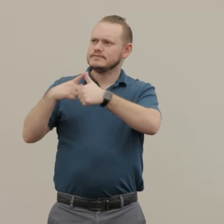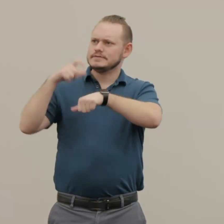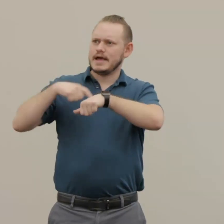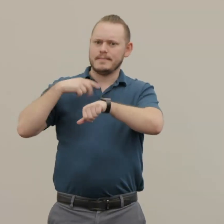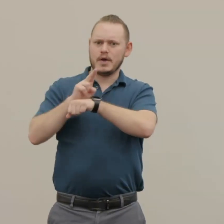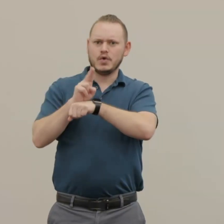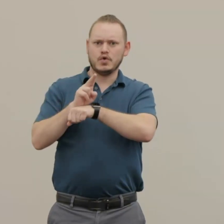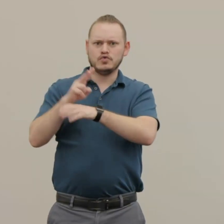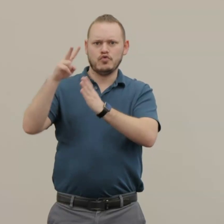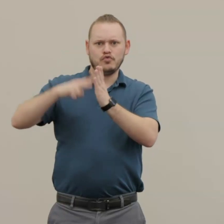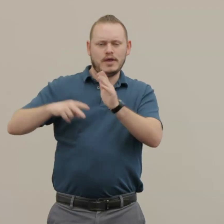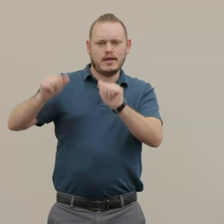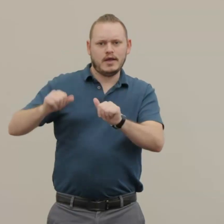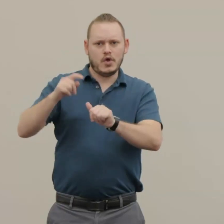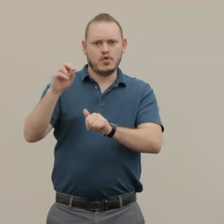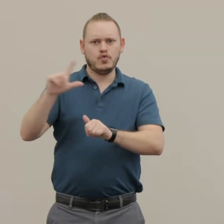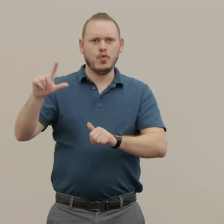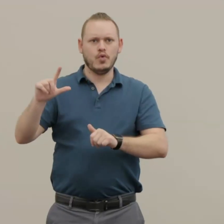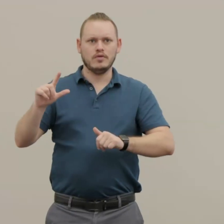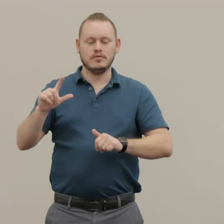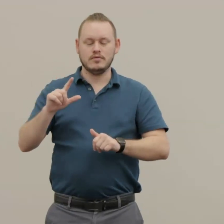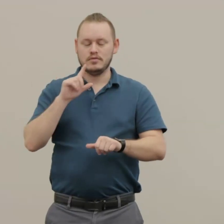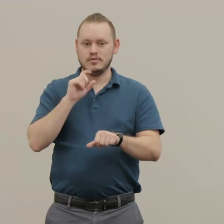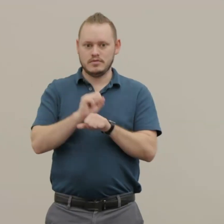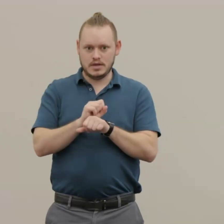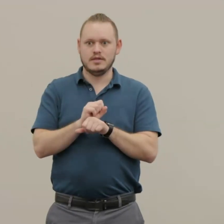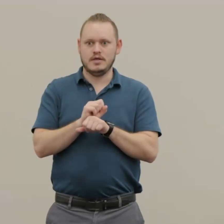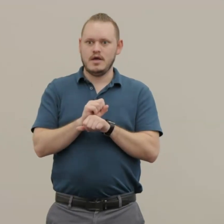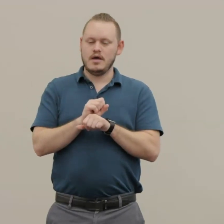tool, I literally sighed